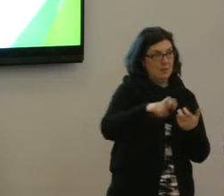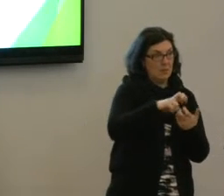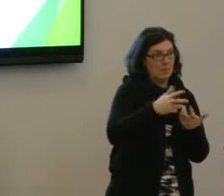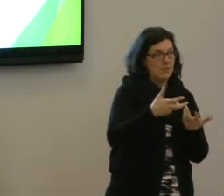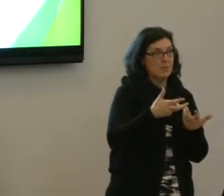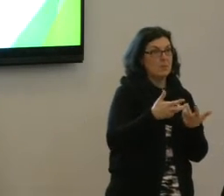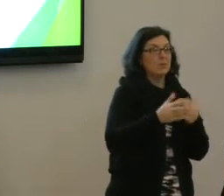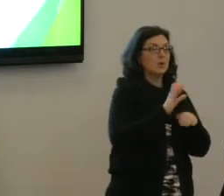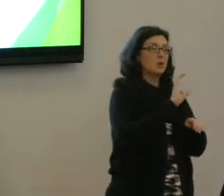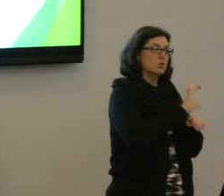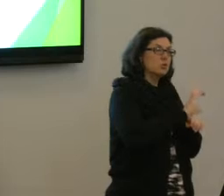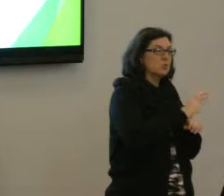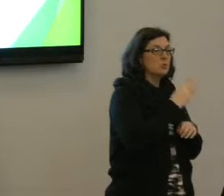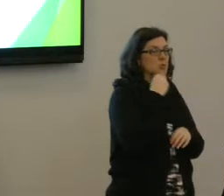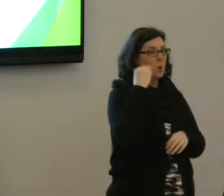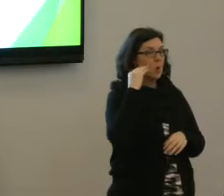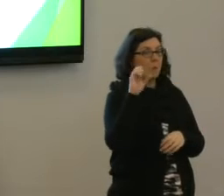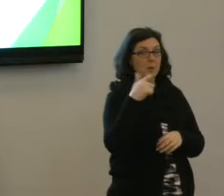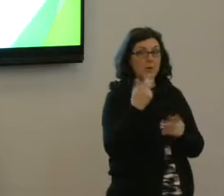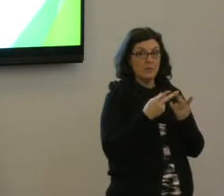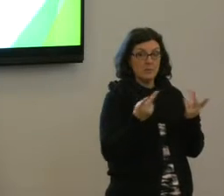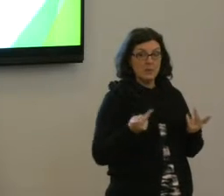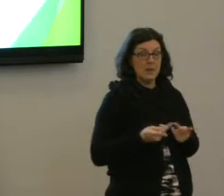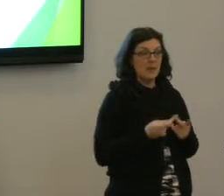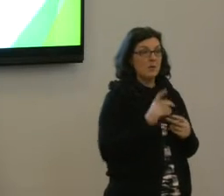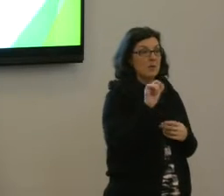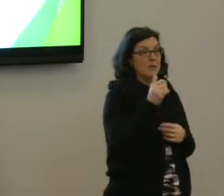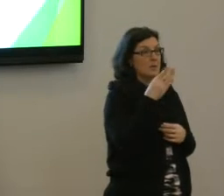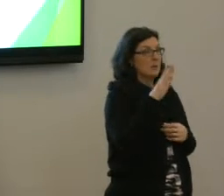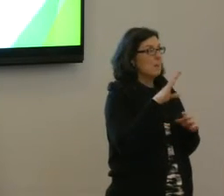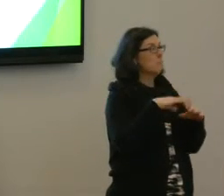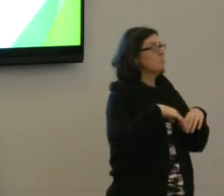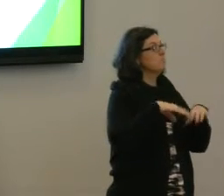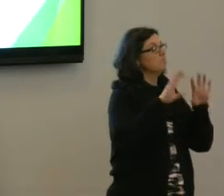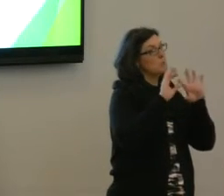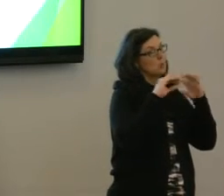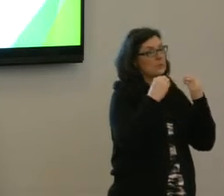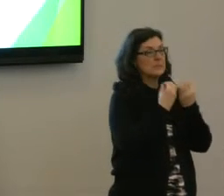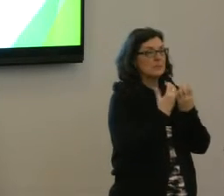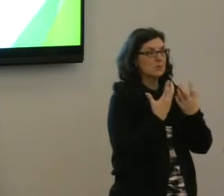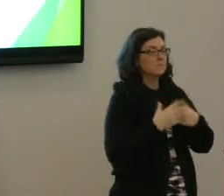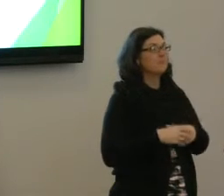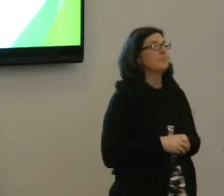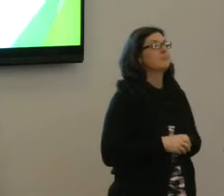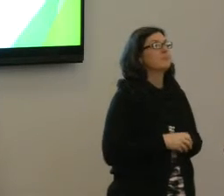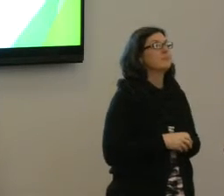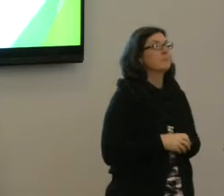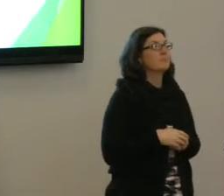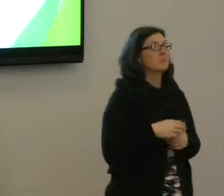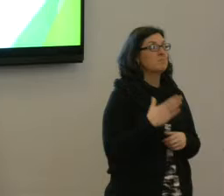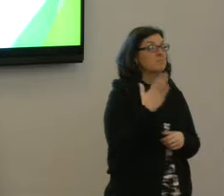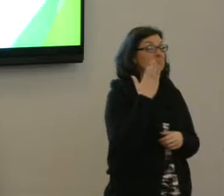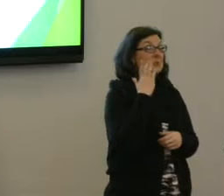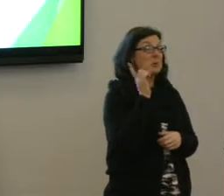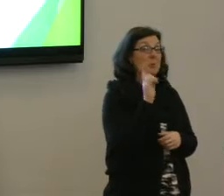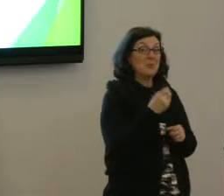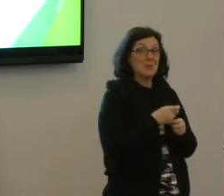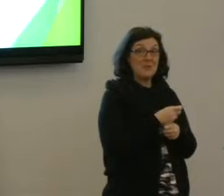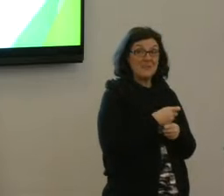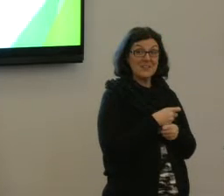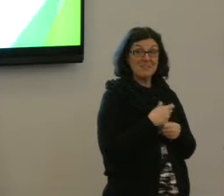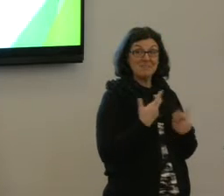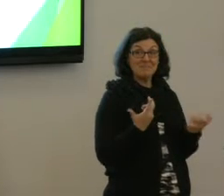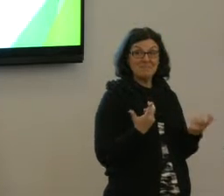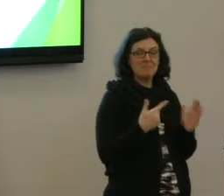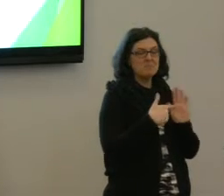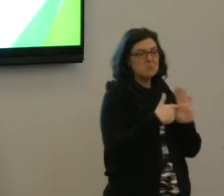Whether in church or home or somewhere else, in a club, in an organization? Do you know where the coffee is? Let